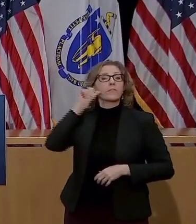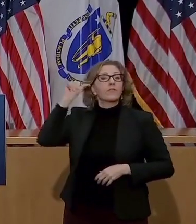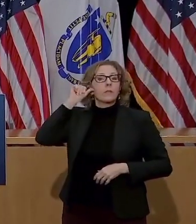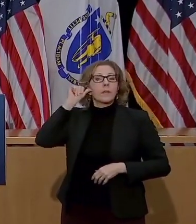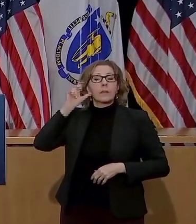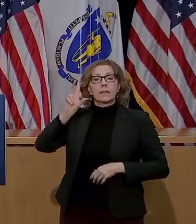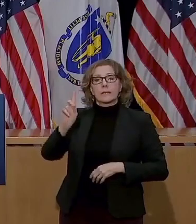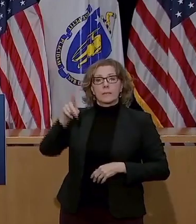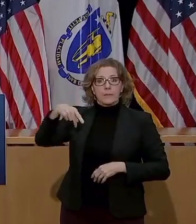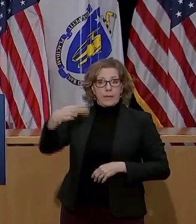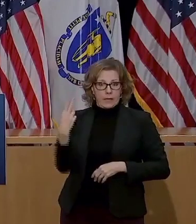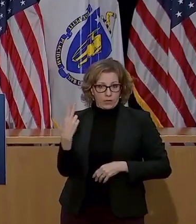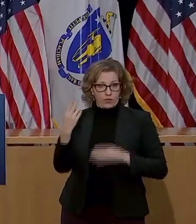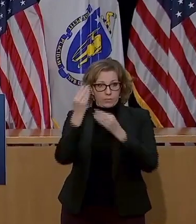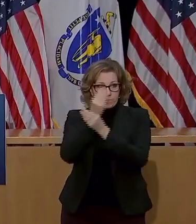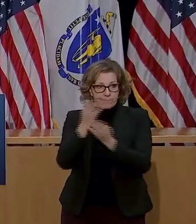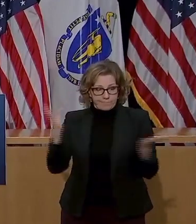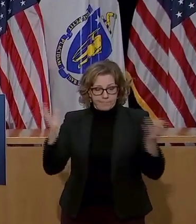Health reported